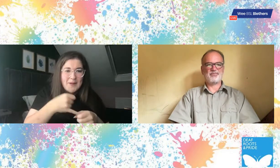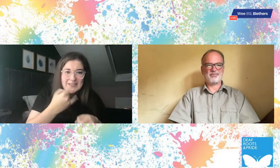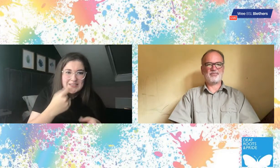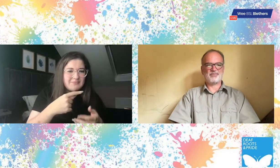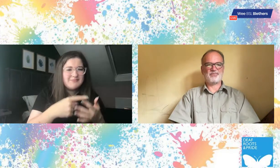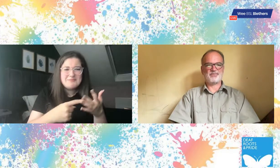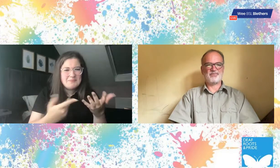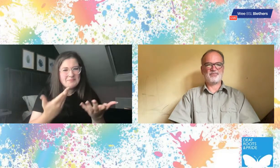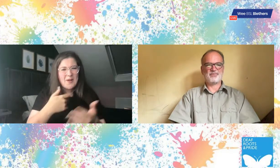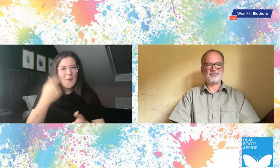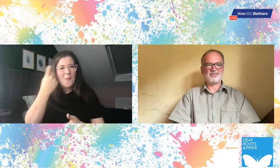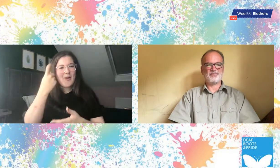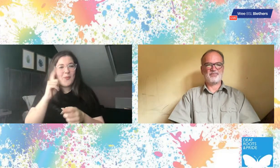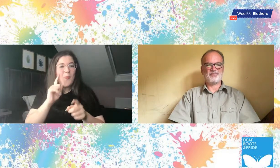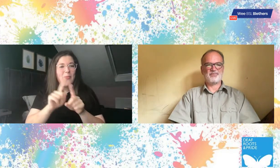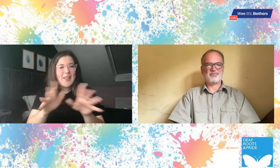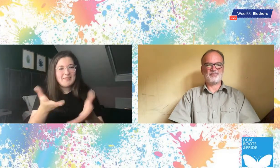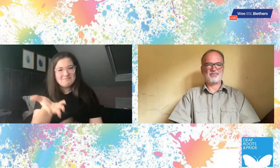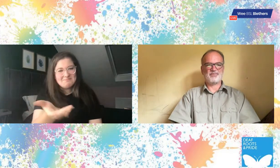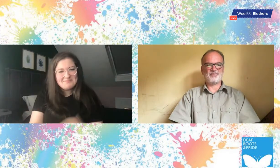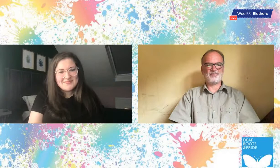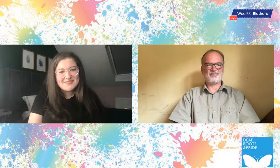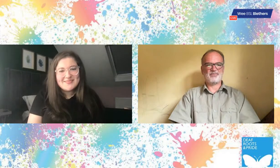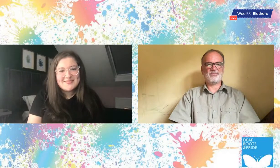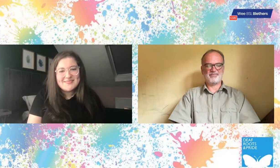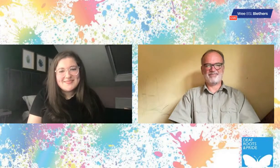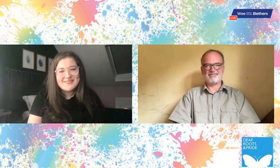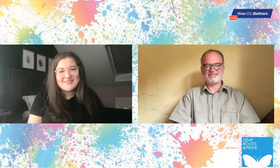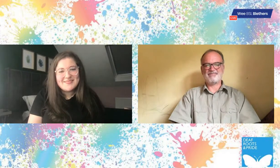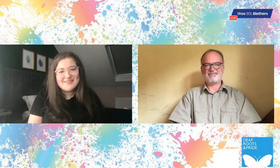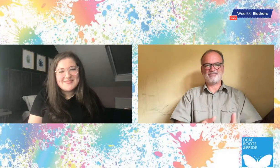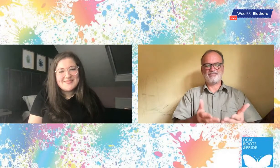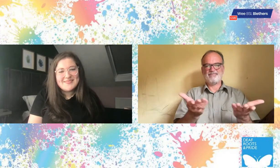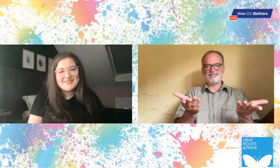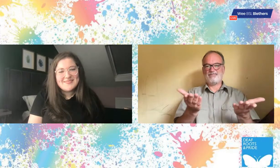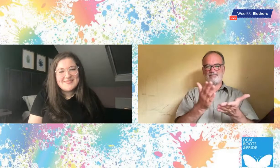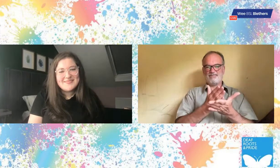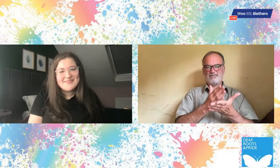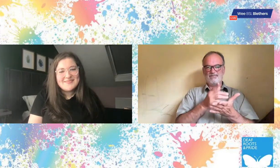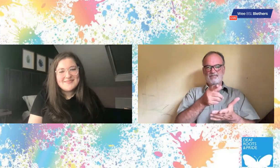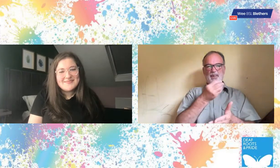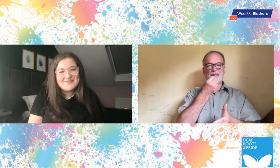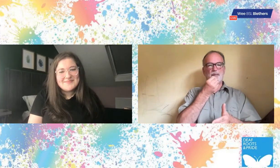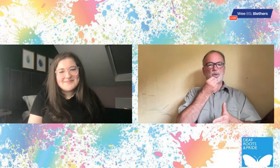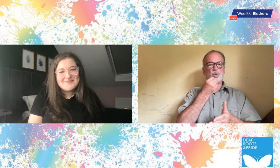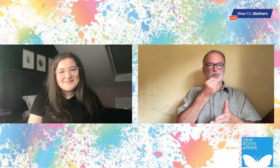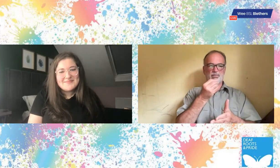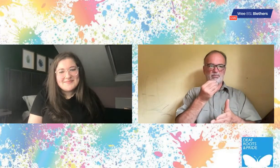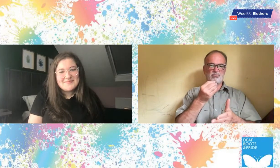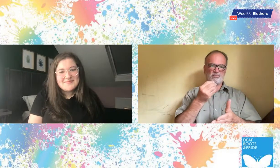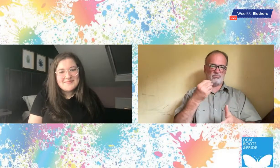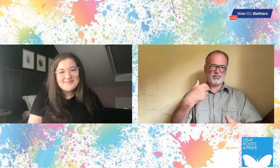a typical day for you at work in the Wildlife Conservation Reserve?